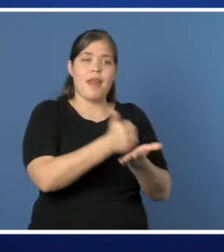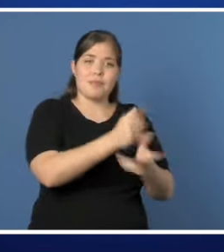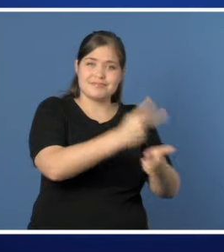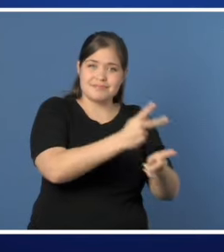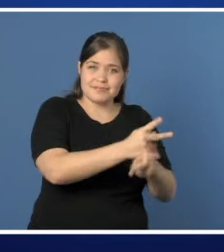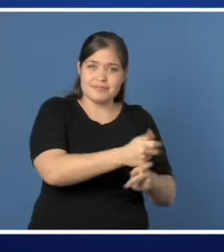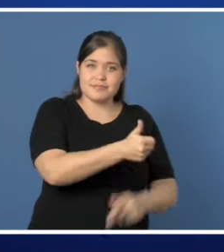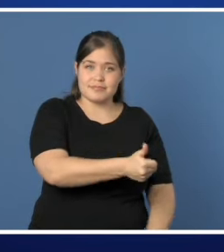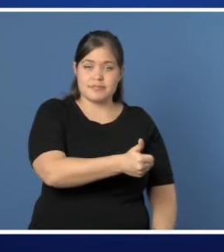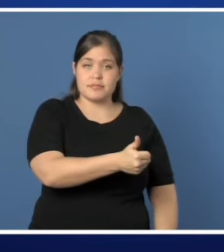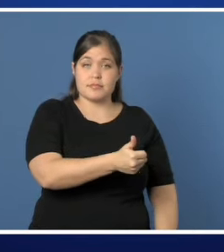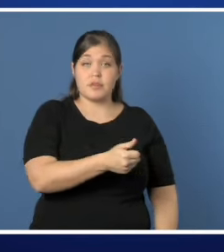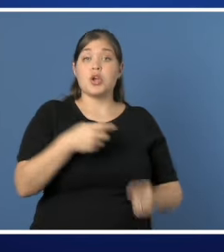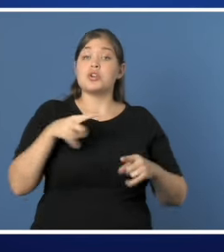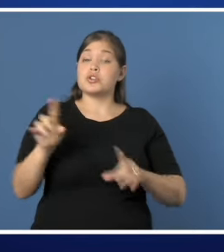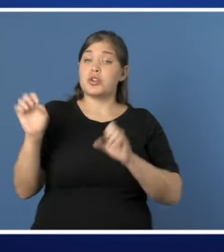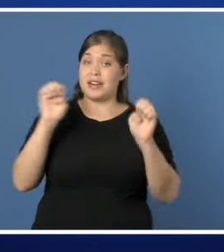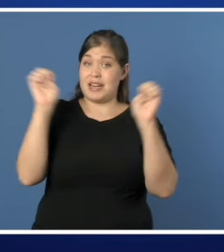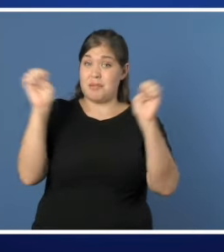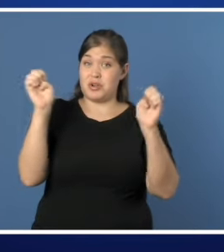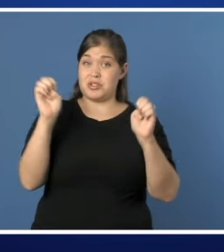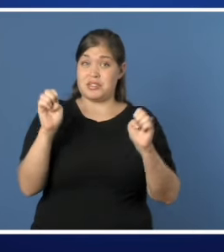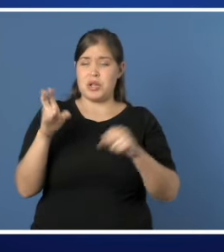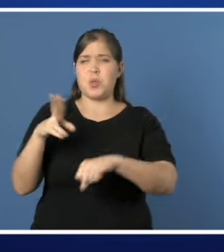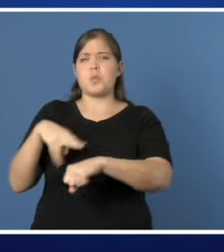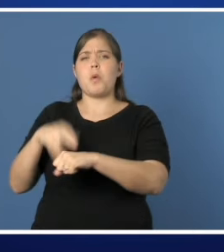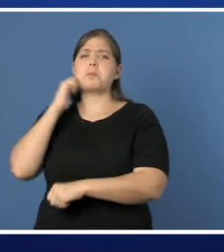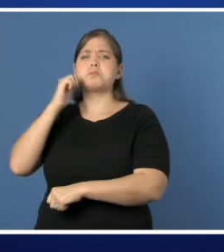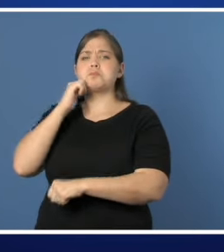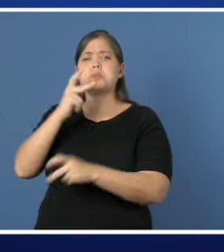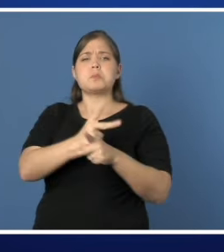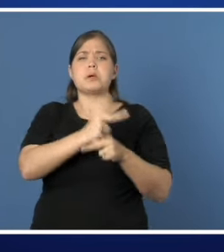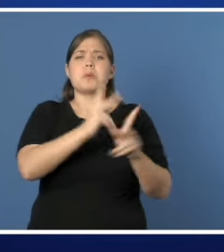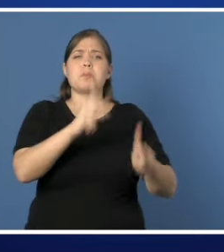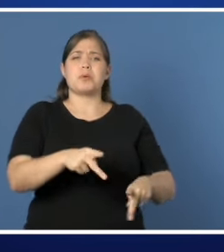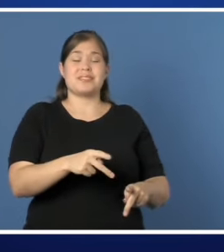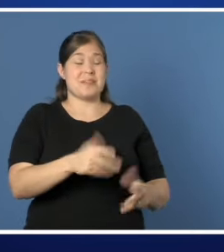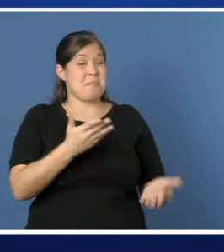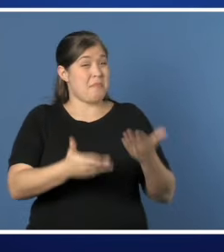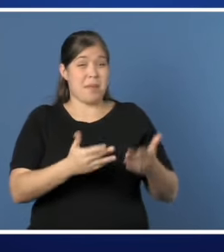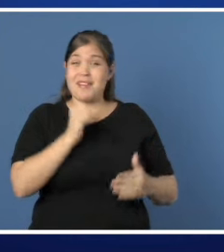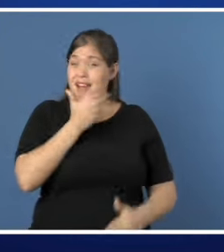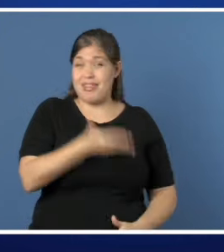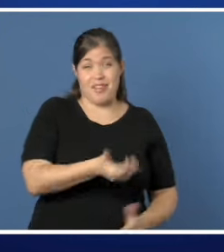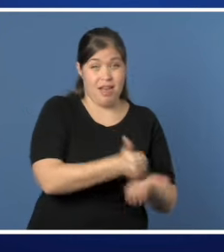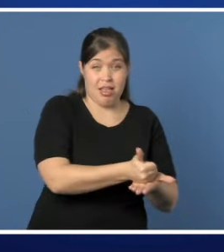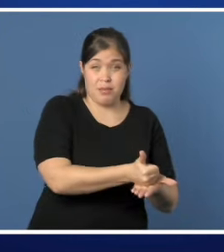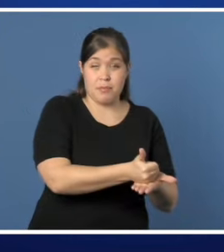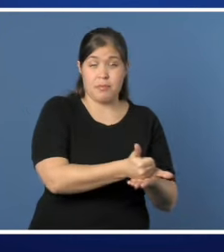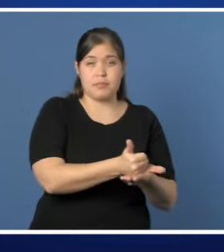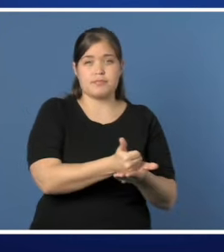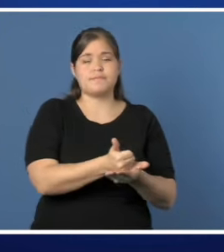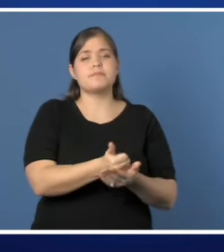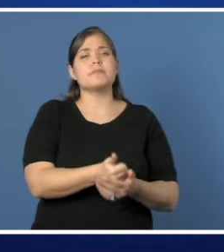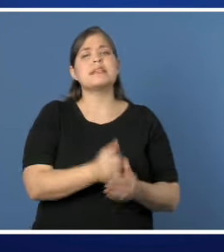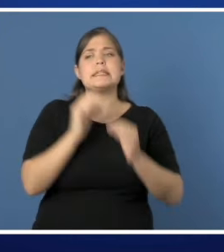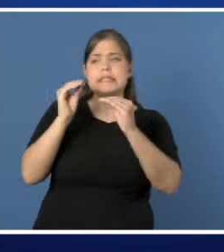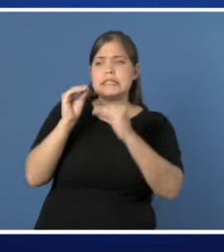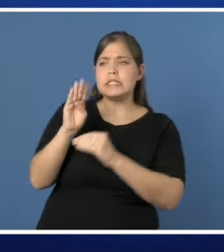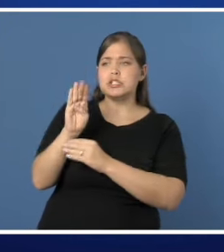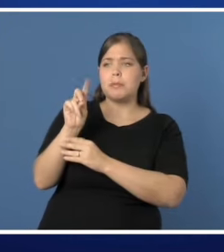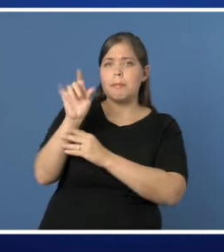During an emergency, your usual caregiver may not be able to help you Make sure your buddy knows